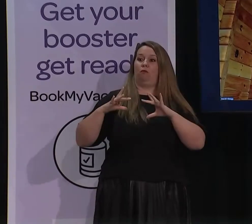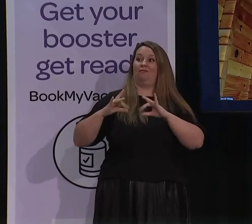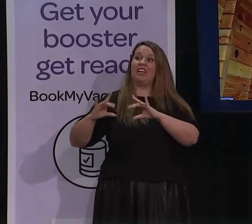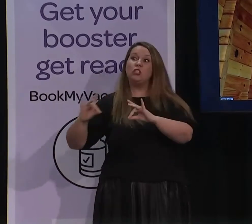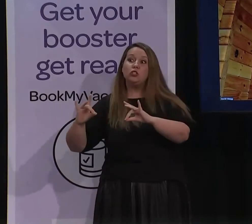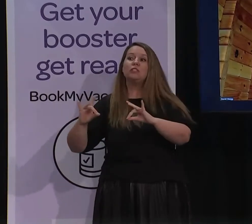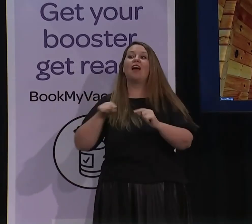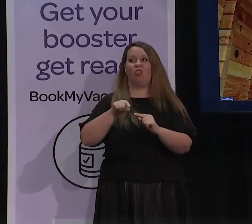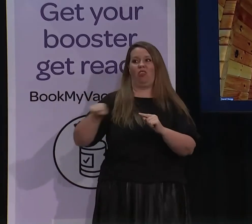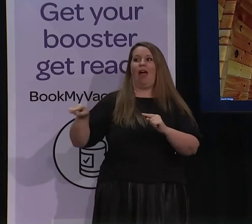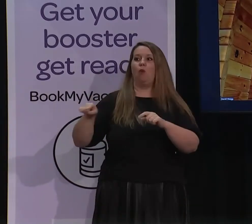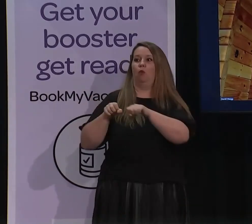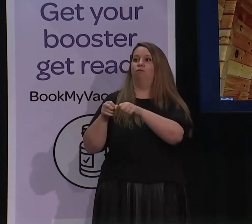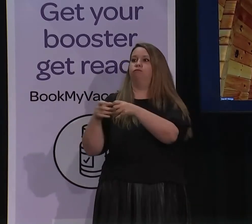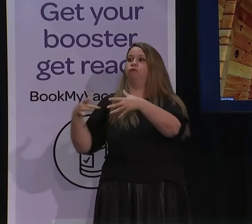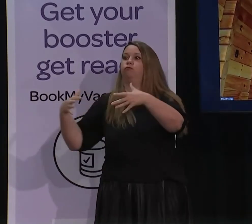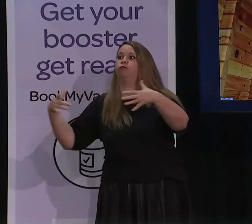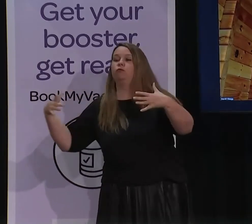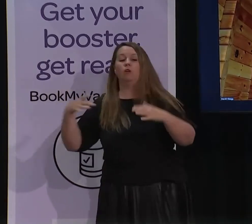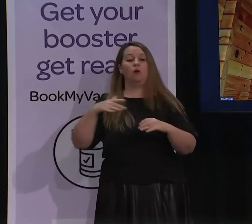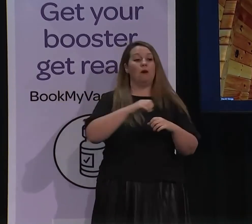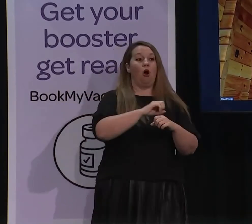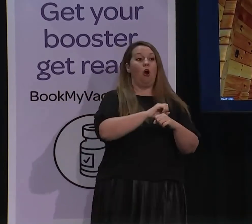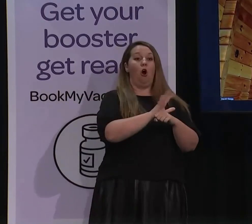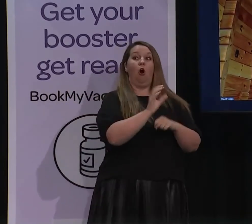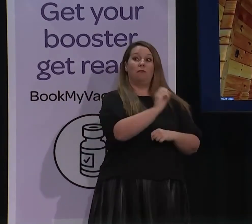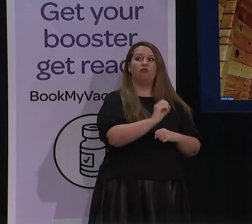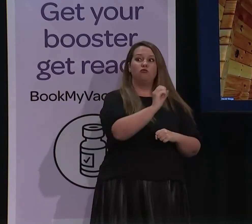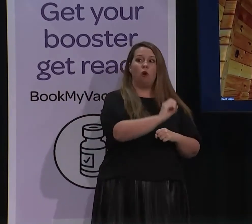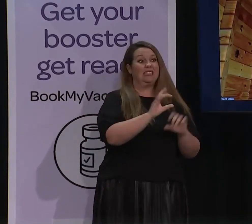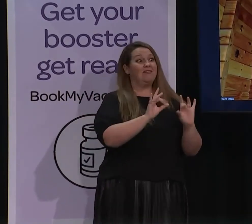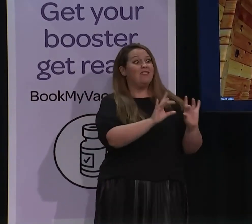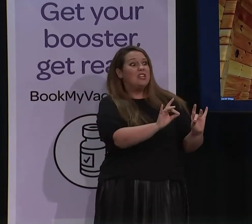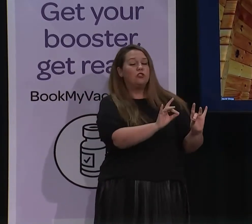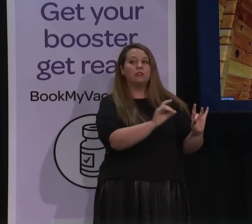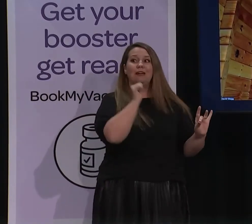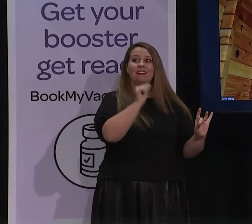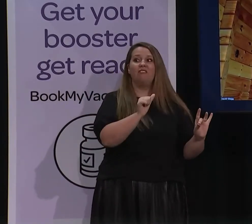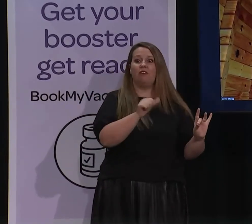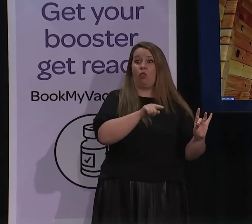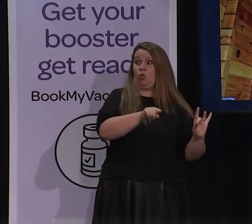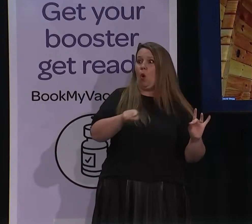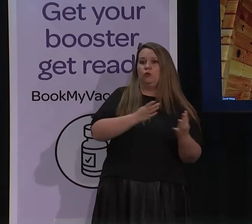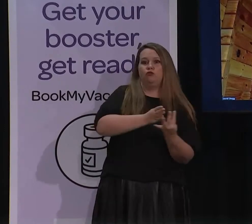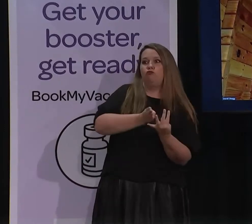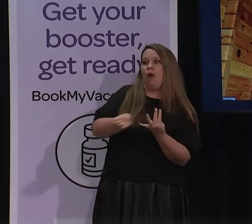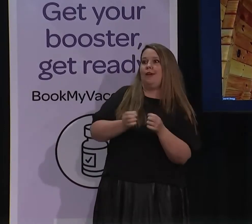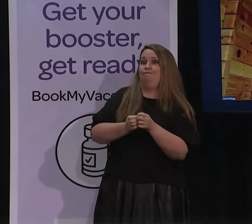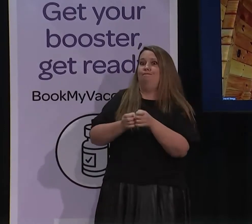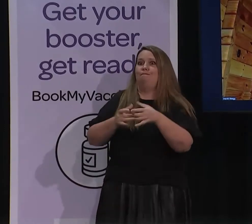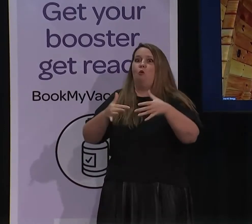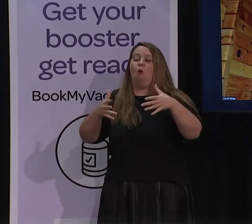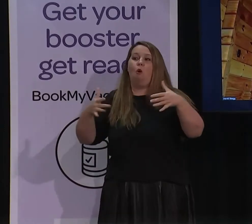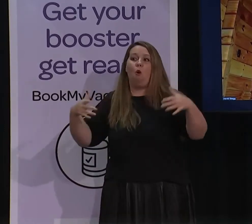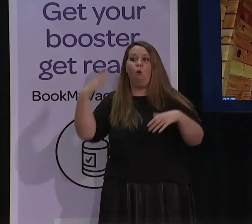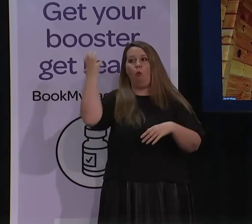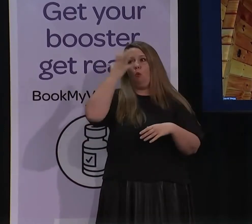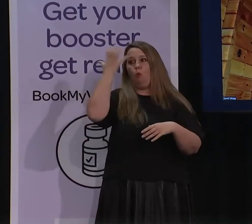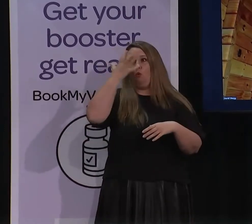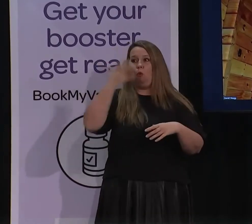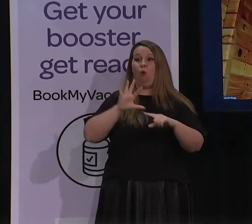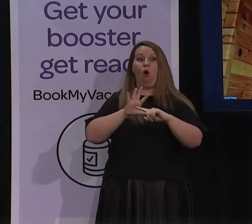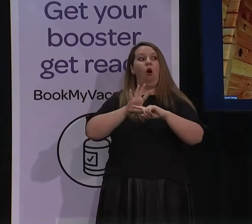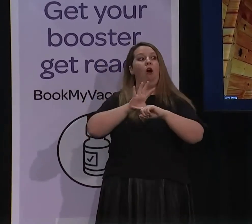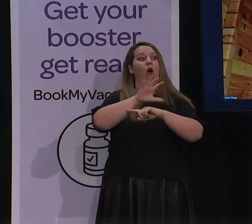Omicron's pretty infectious. But, I mean, the view of most experts in evolutionary virology, and that's not my